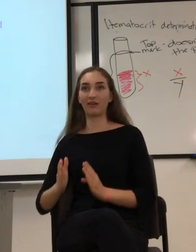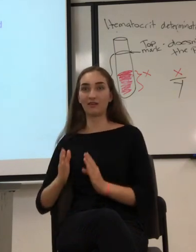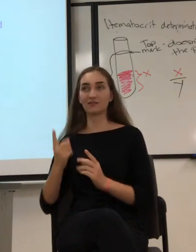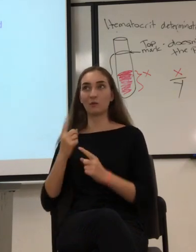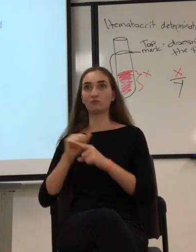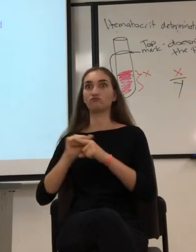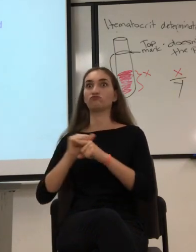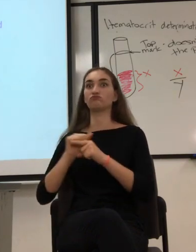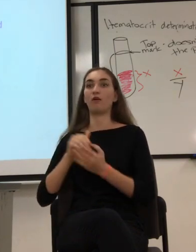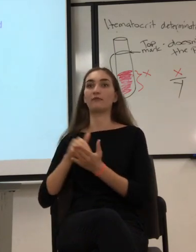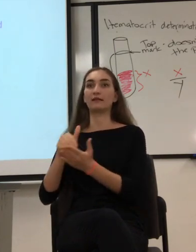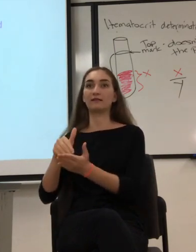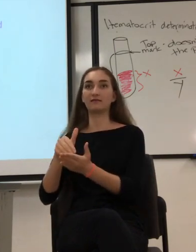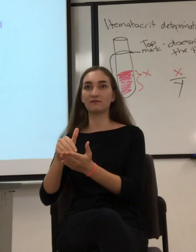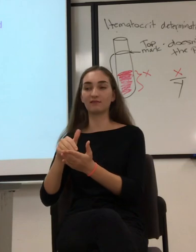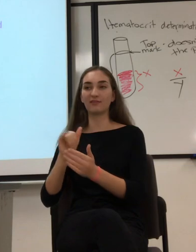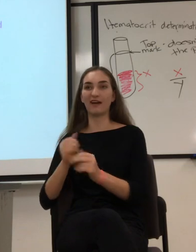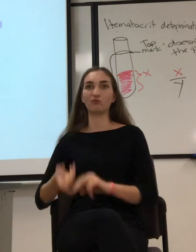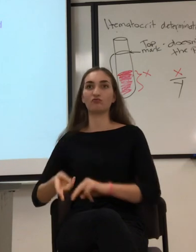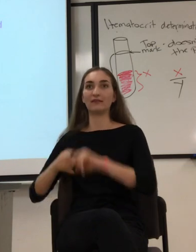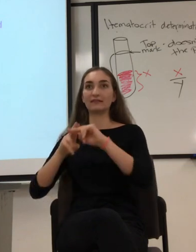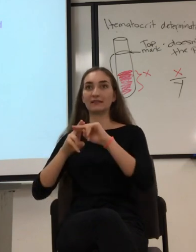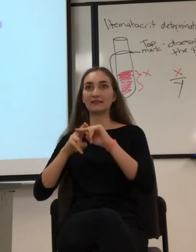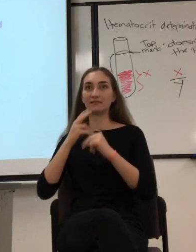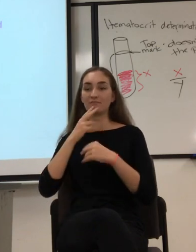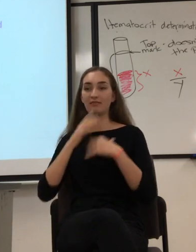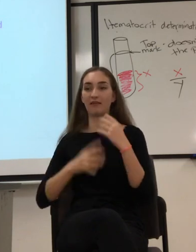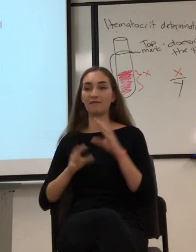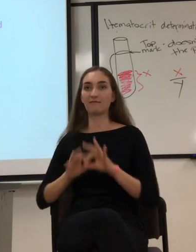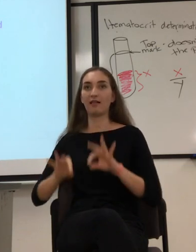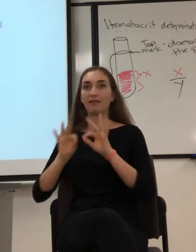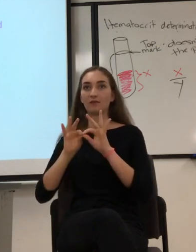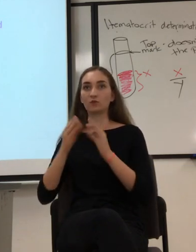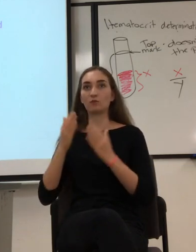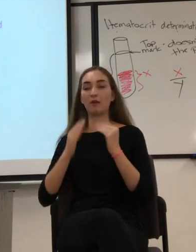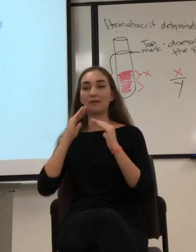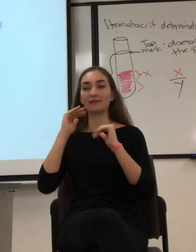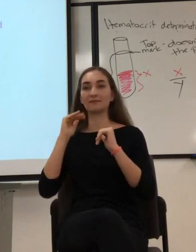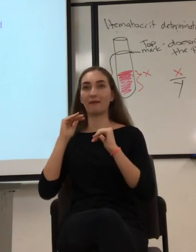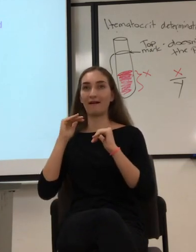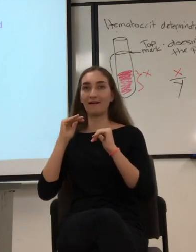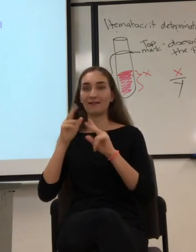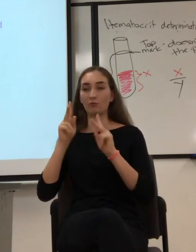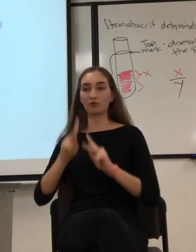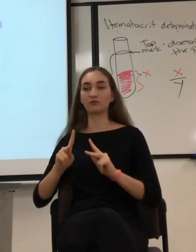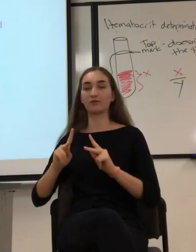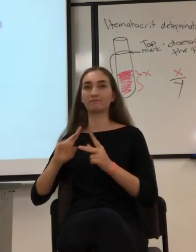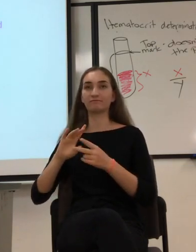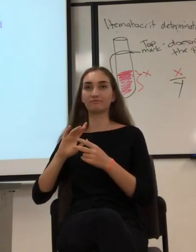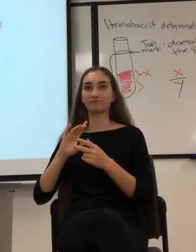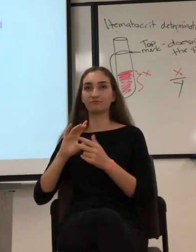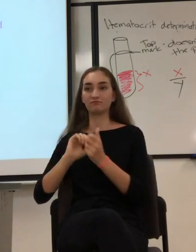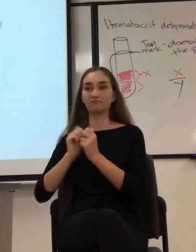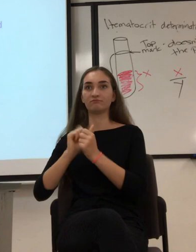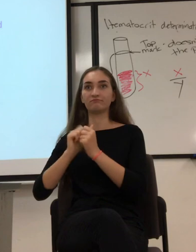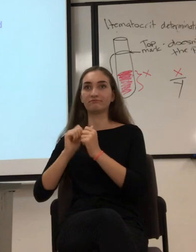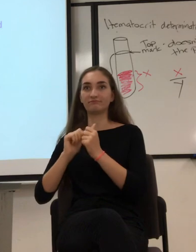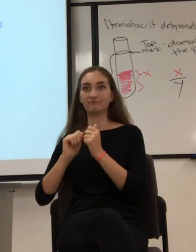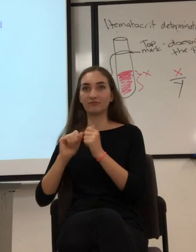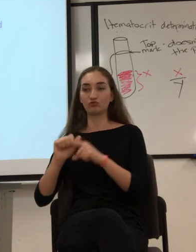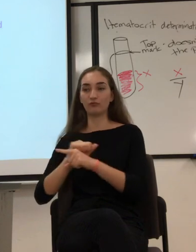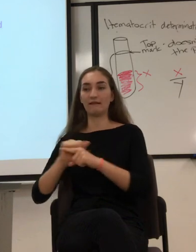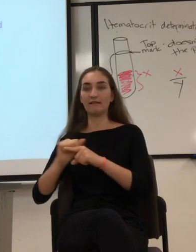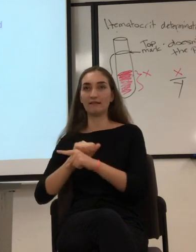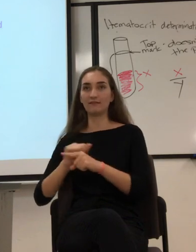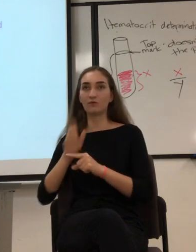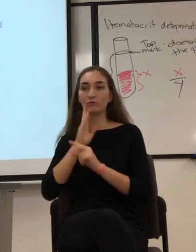the blood values. So you might expect this value to be higher in someone who's training vigorously. I'm gonna show you a picture of